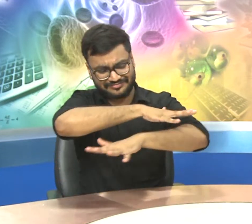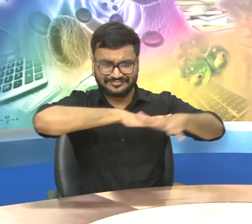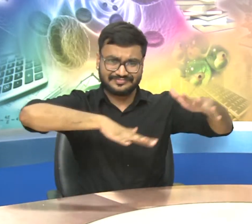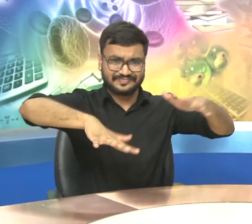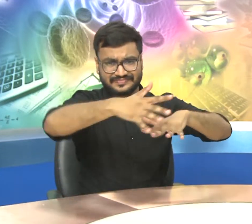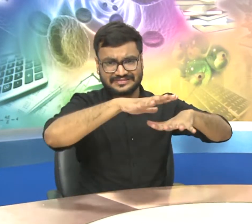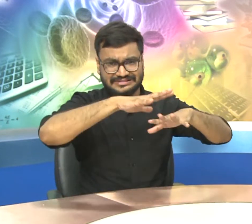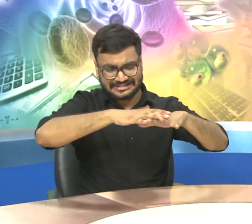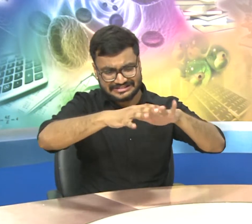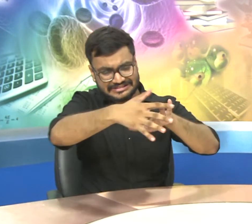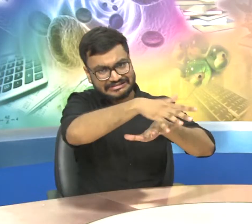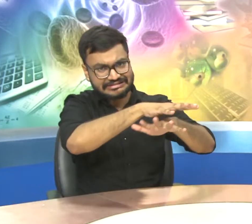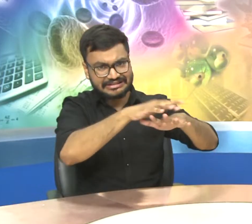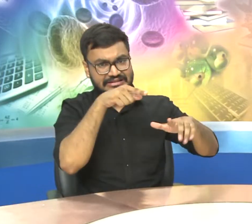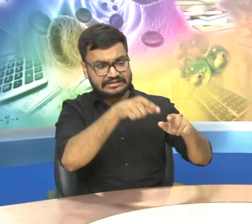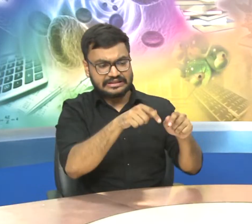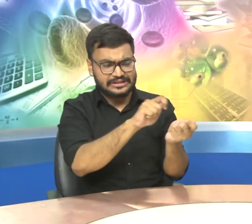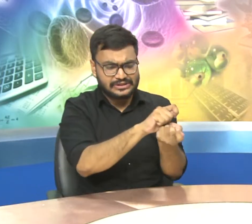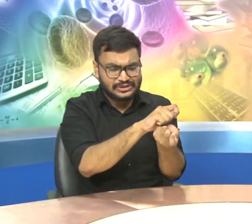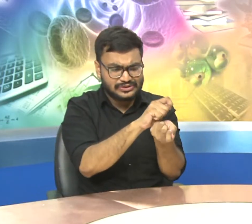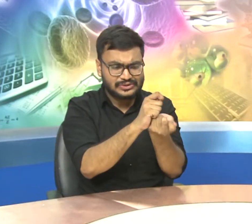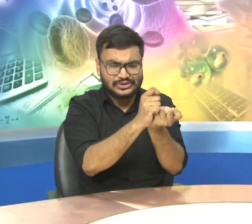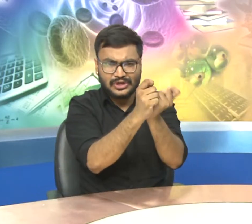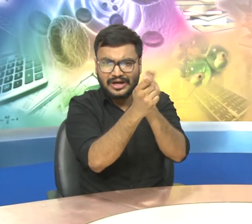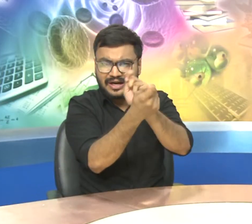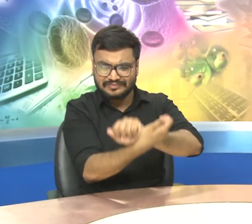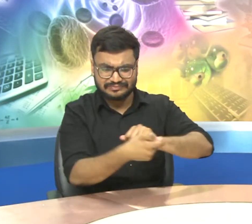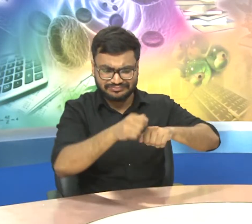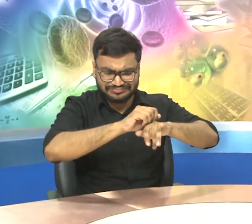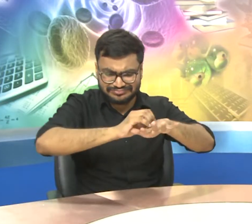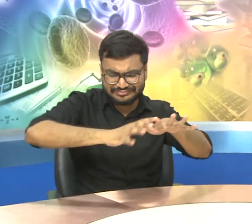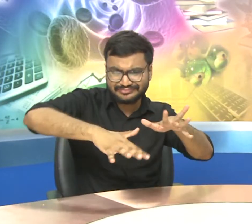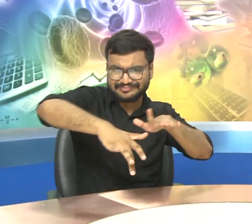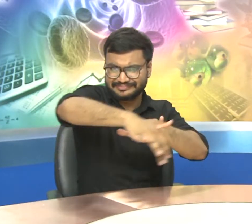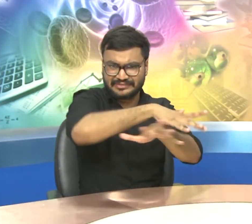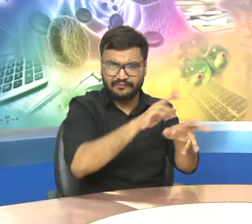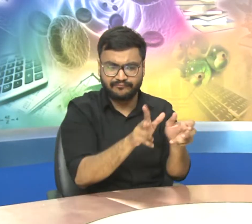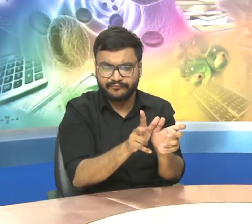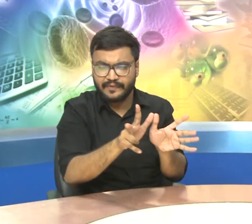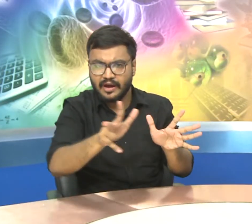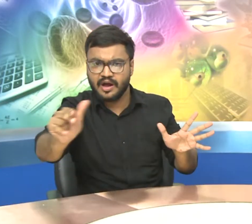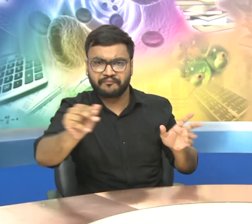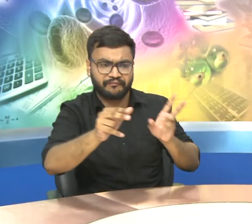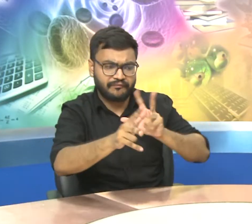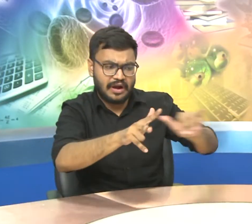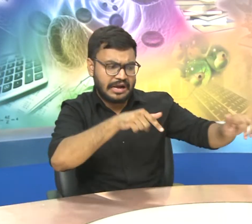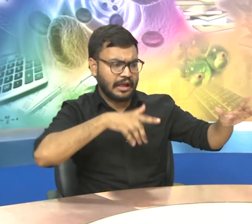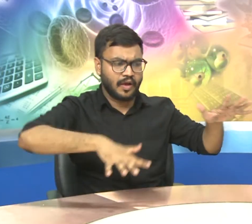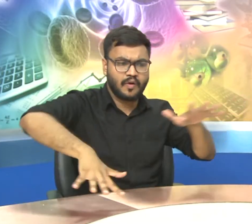Sometimes they become so numerous that the pond water looks green.